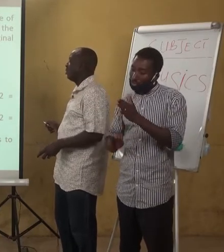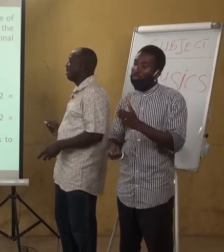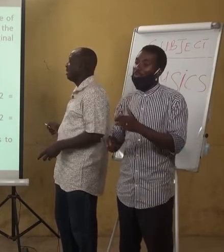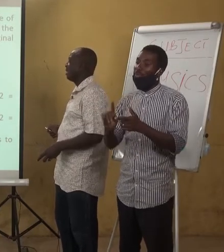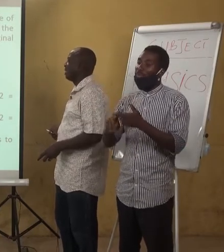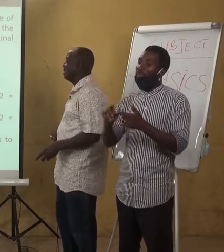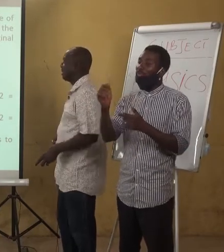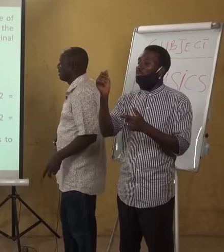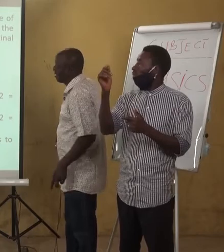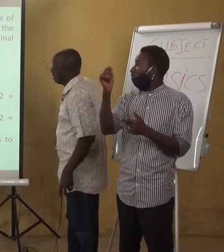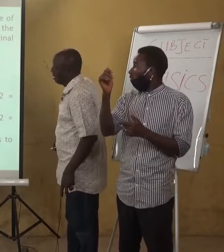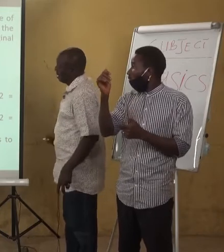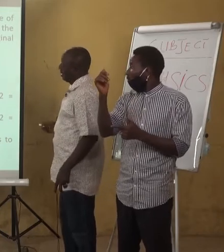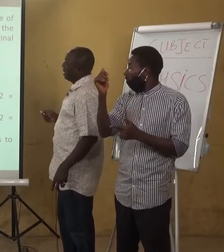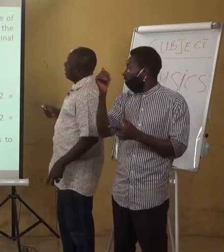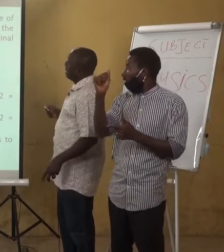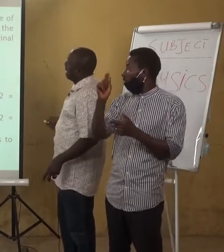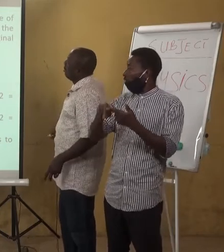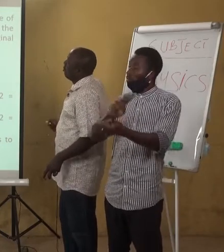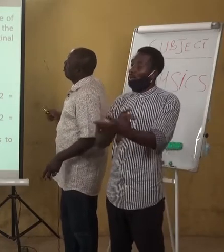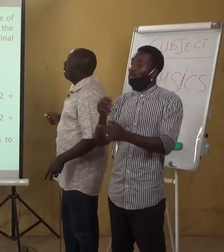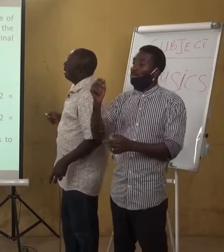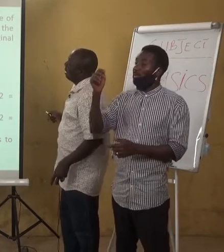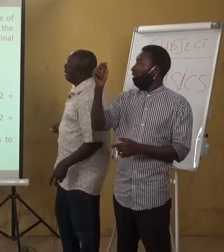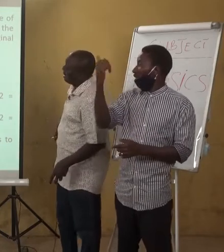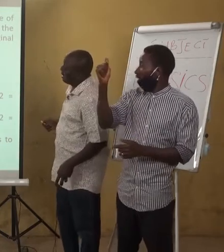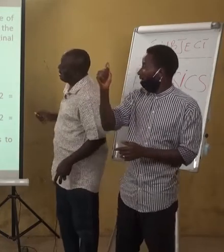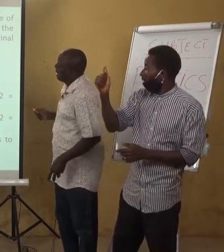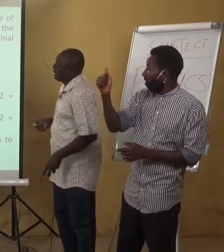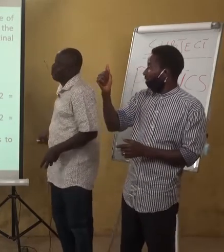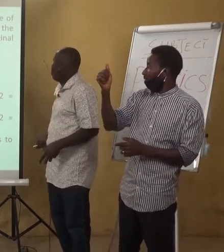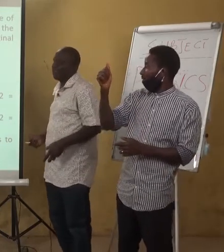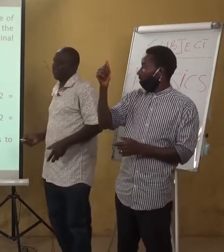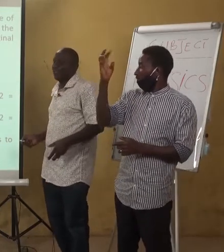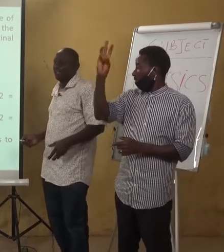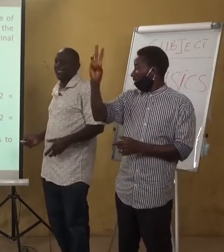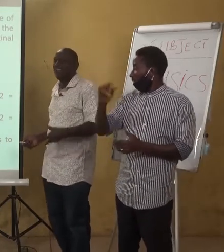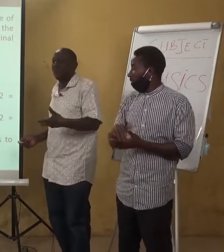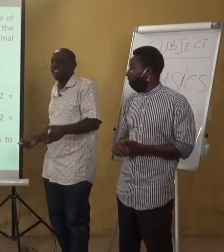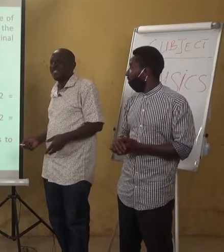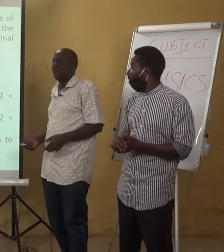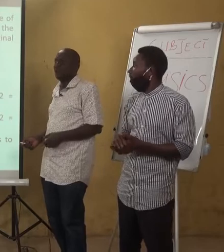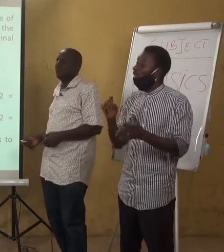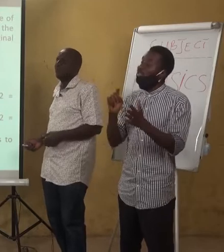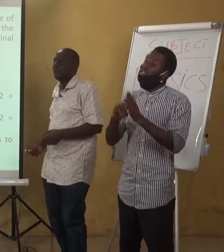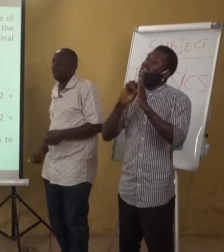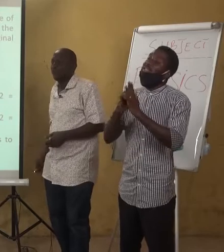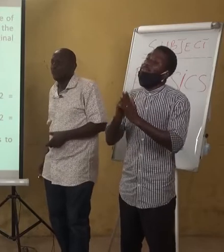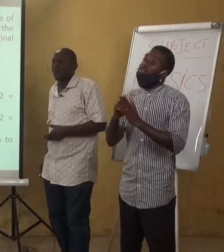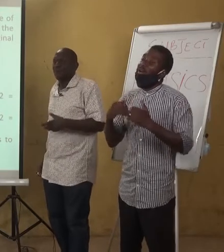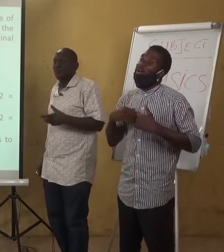to the power 6. Now, these examples have been taken